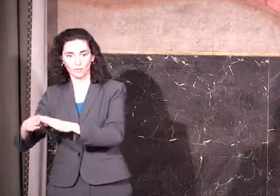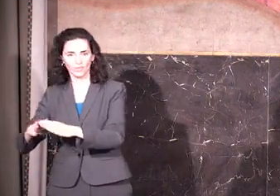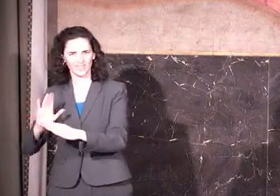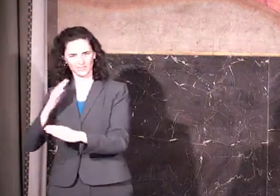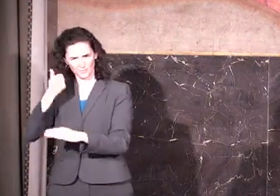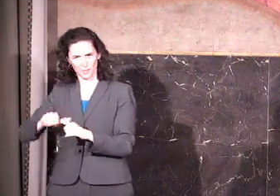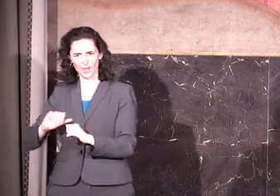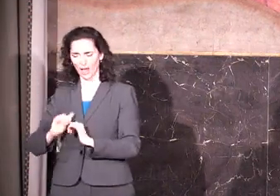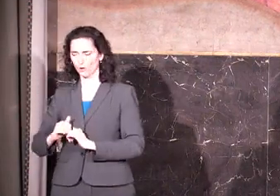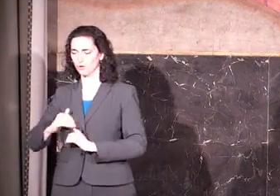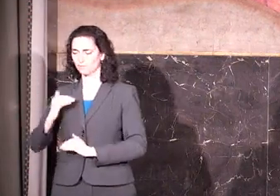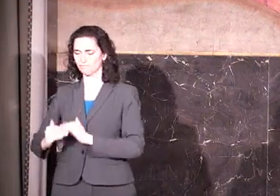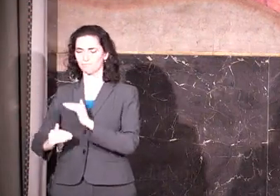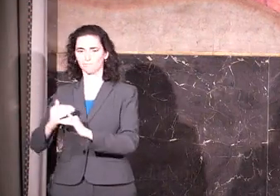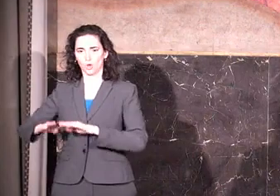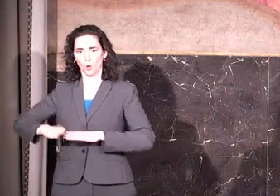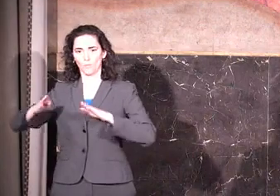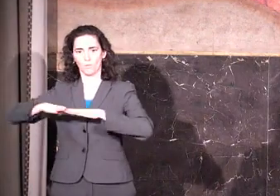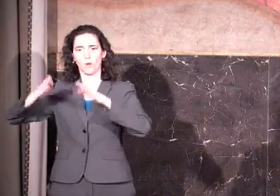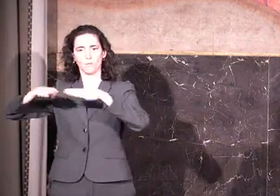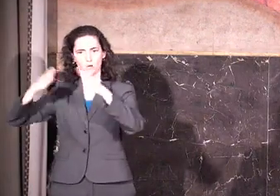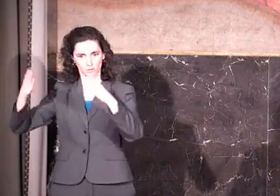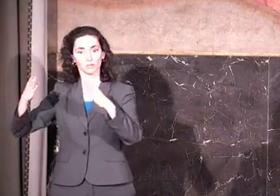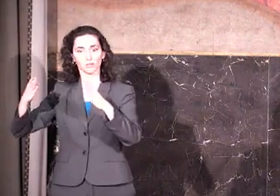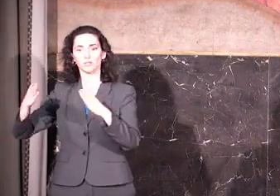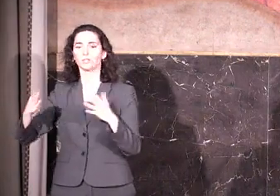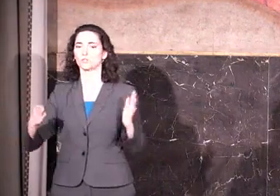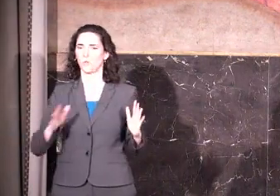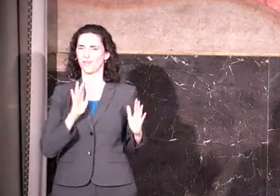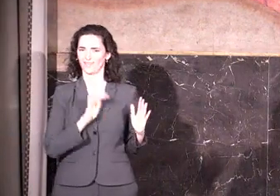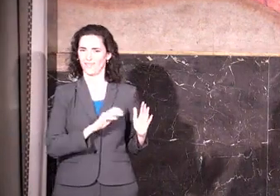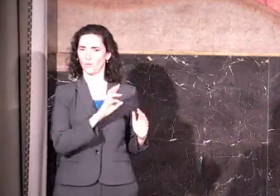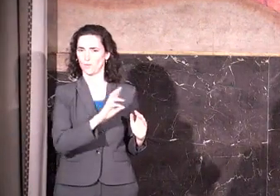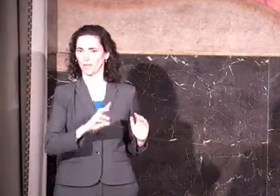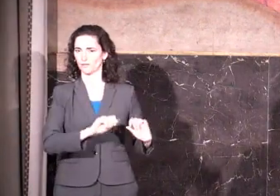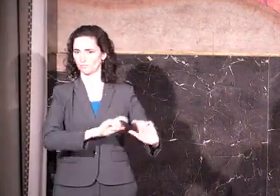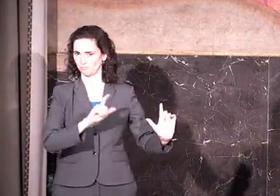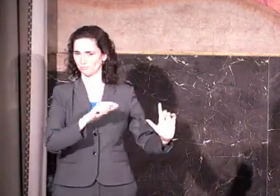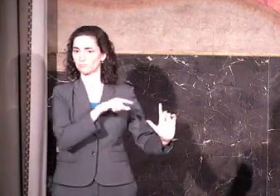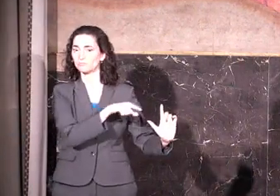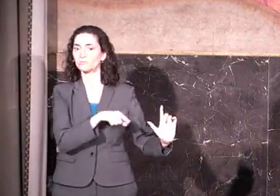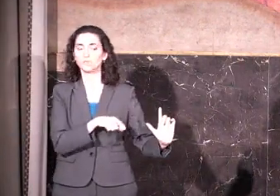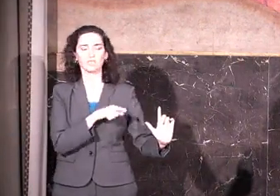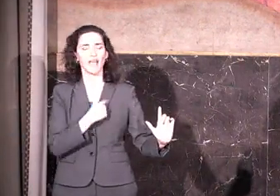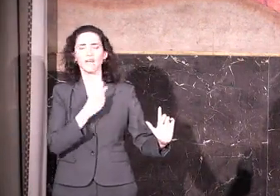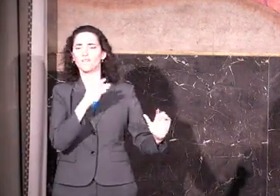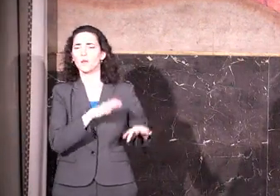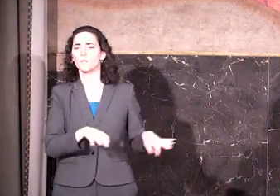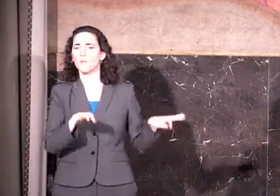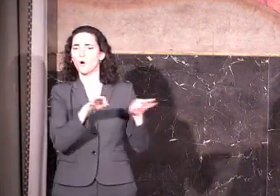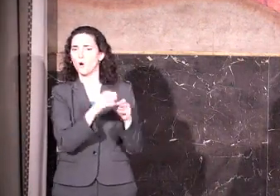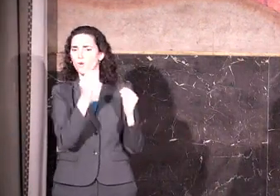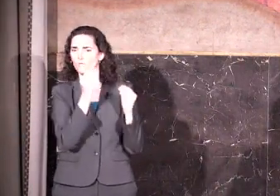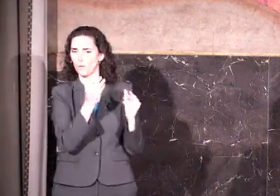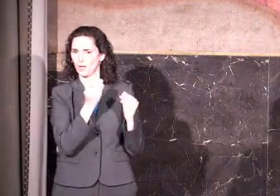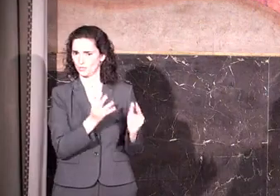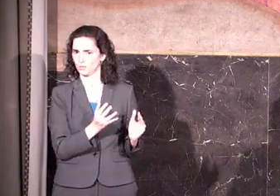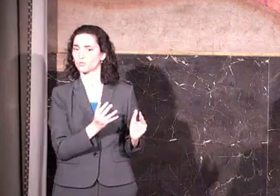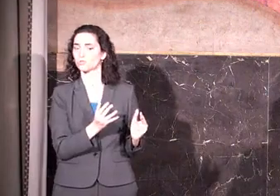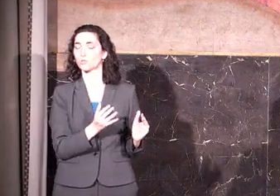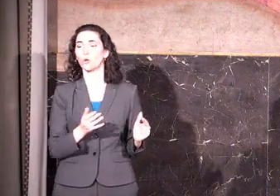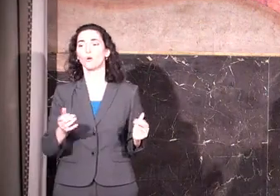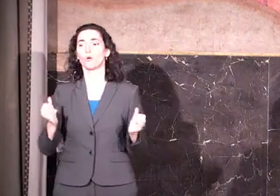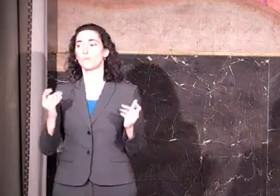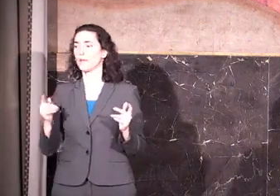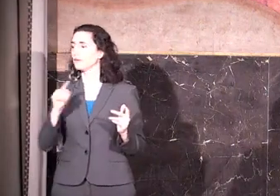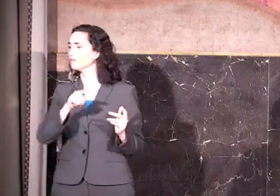approach. And the new site will contain information, important information, and provide answers to